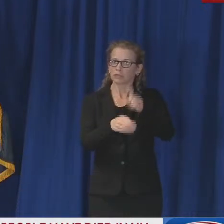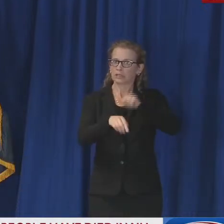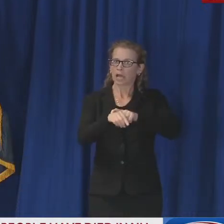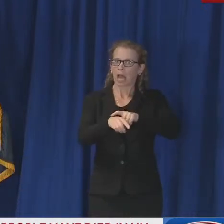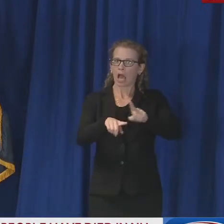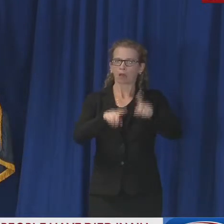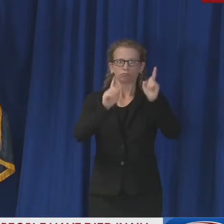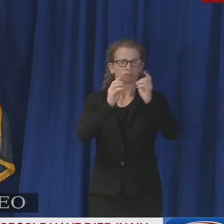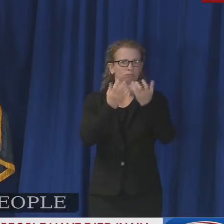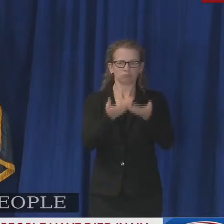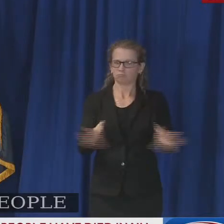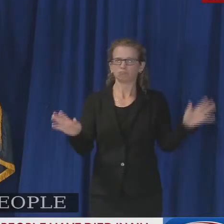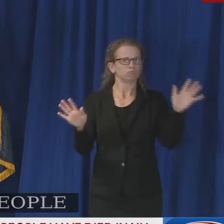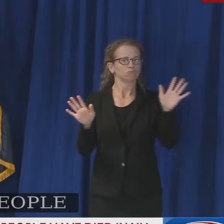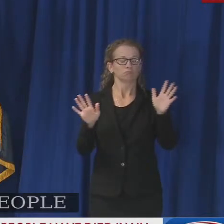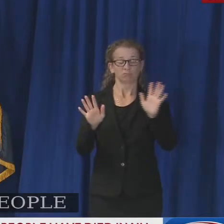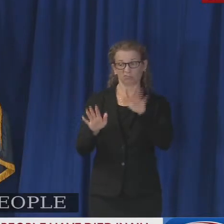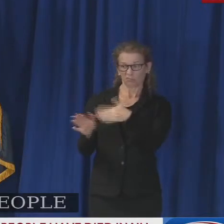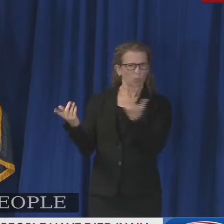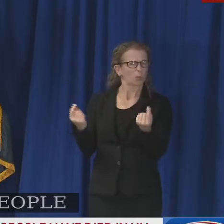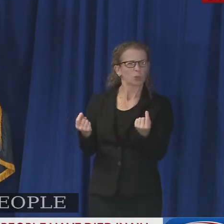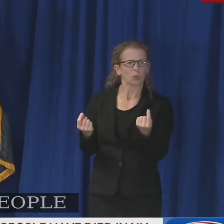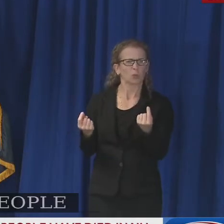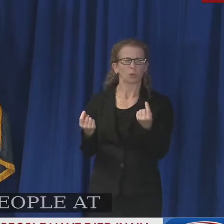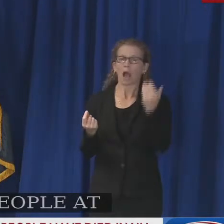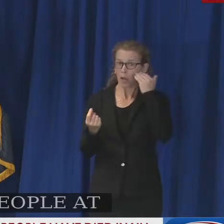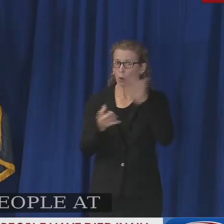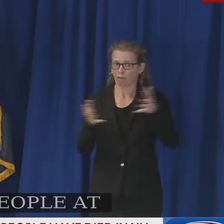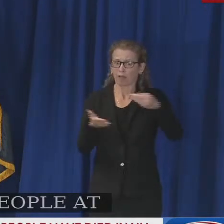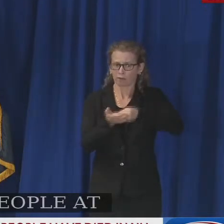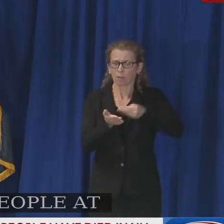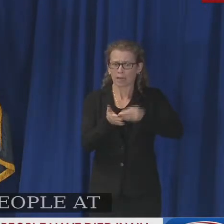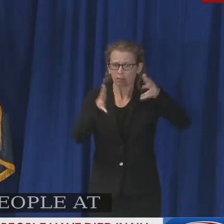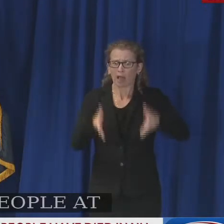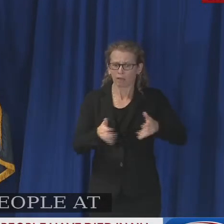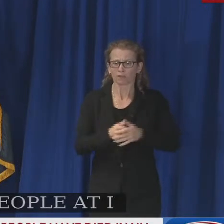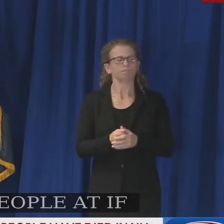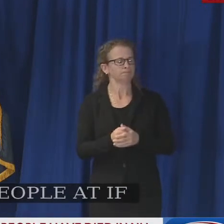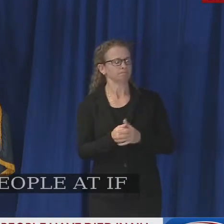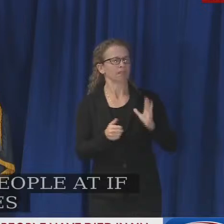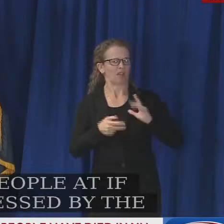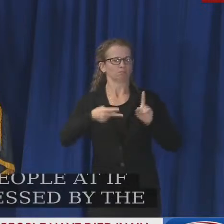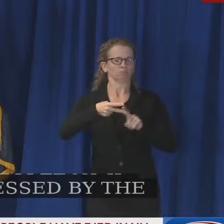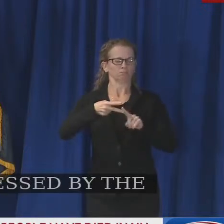trying to get word out? There's lots of money left. Sure. Thank you. So I'll take the second one. I